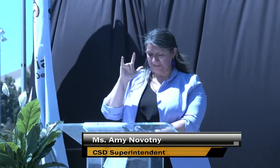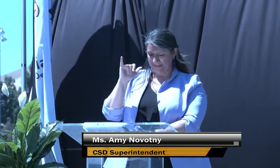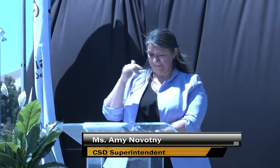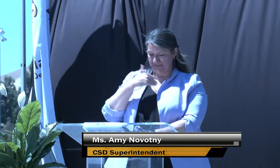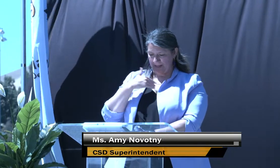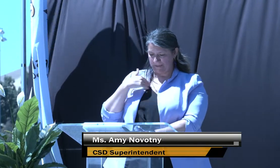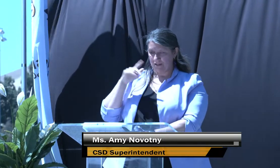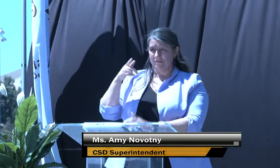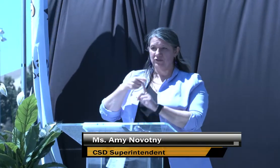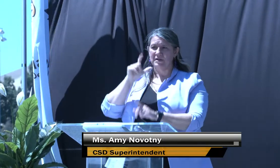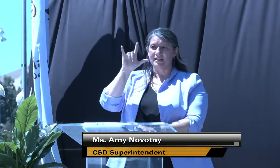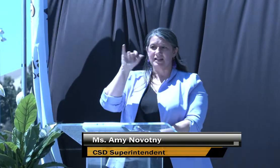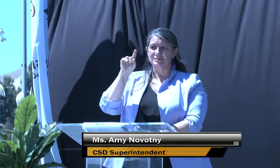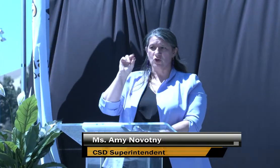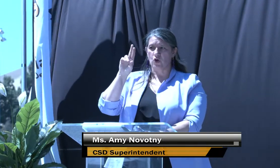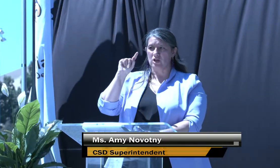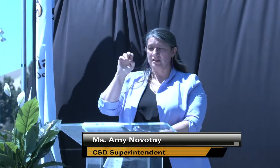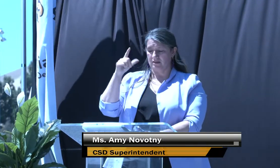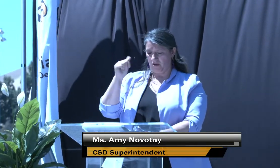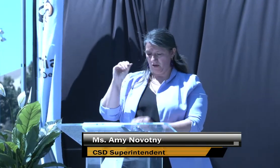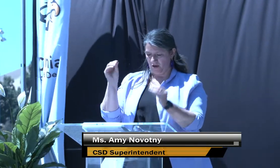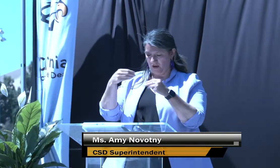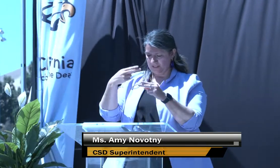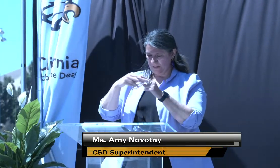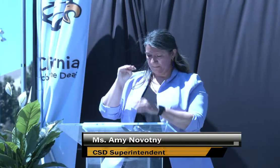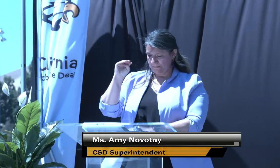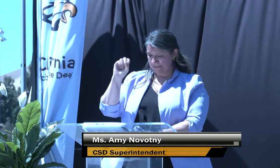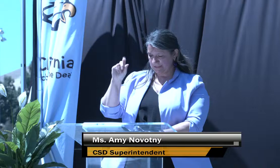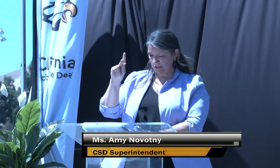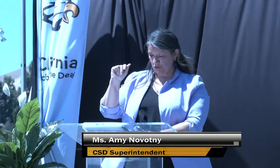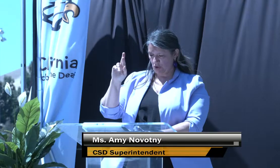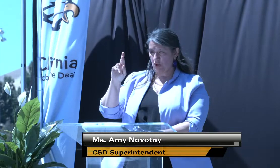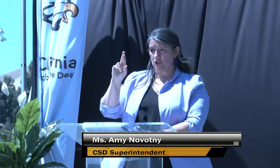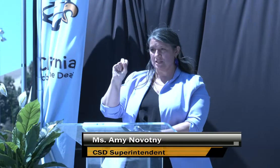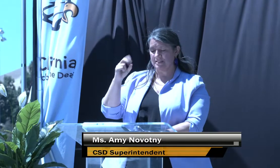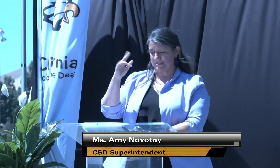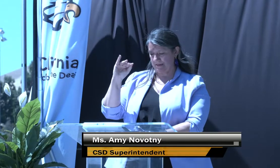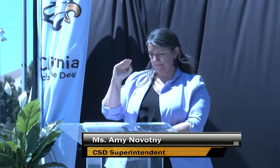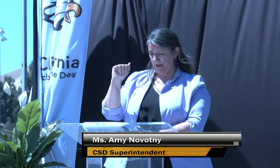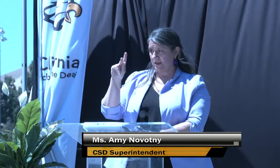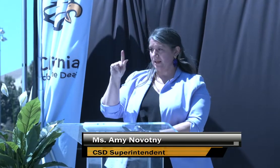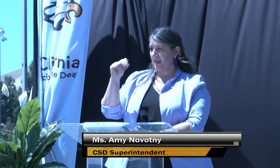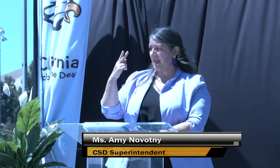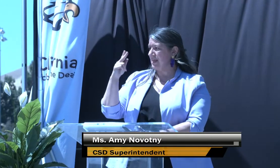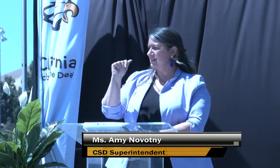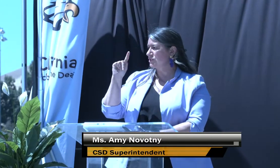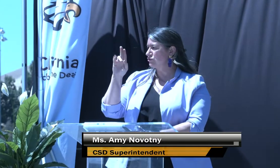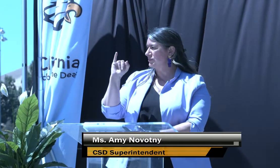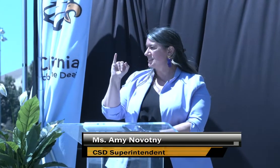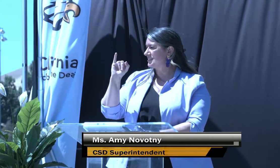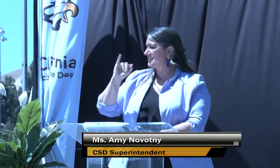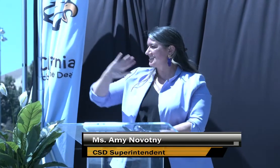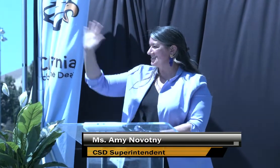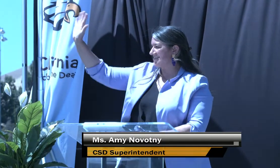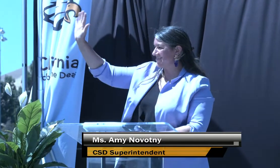We have Assembly Member Liz Ortega, Representative Karishma